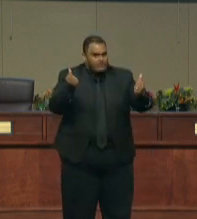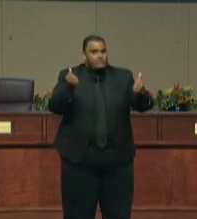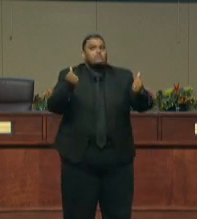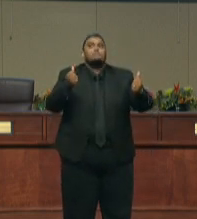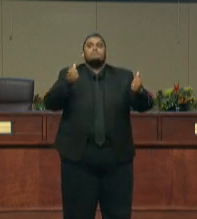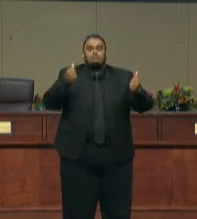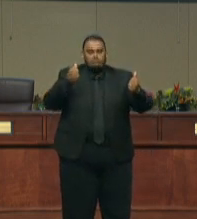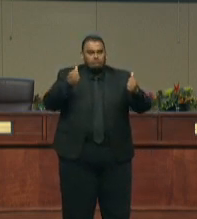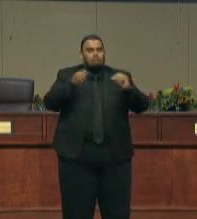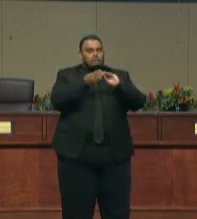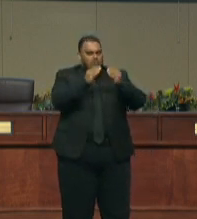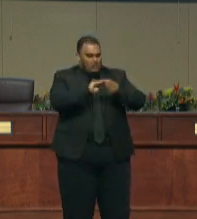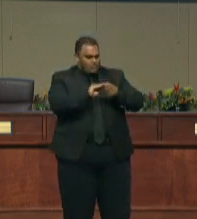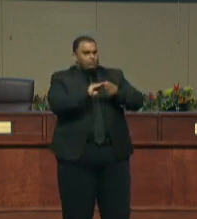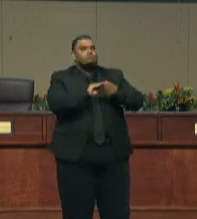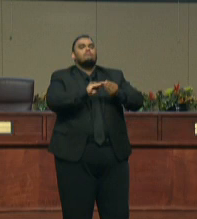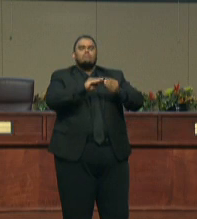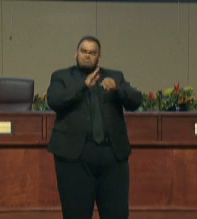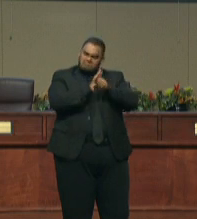beds.